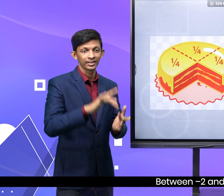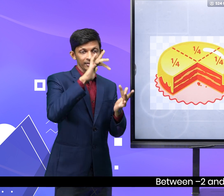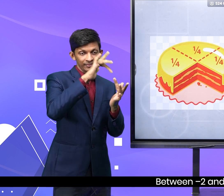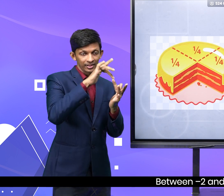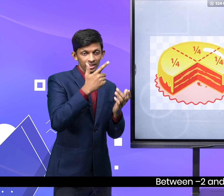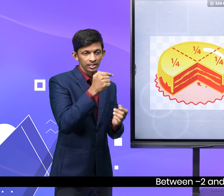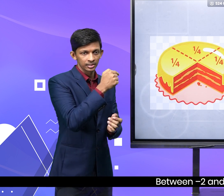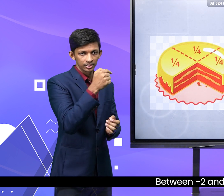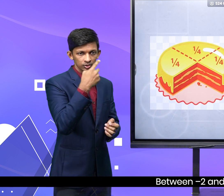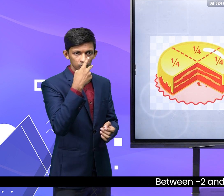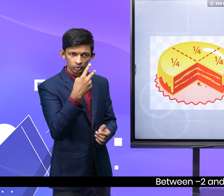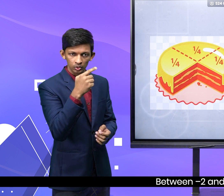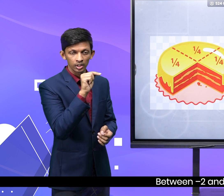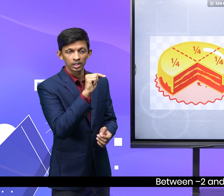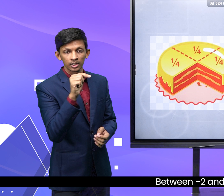Between minus 2 and minus 3.